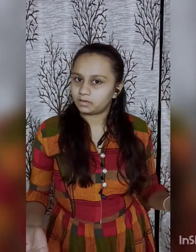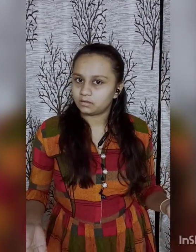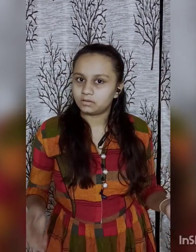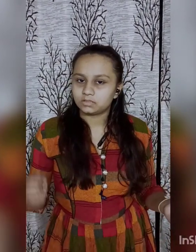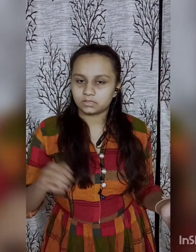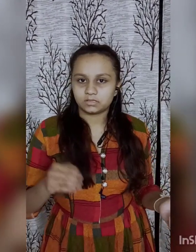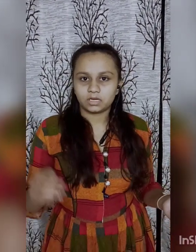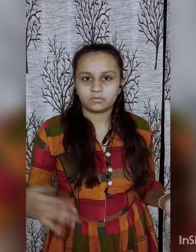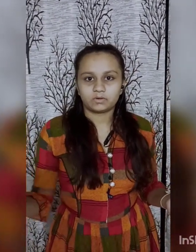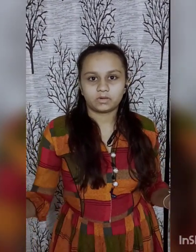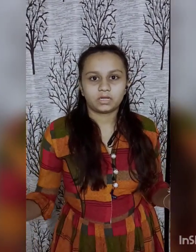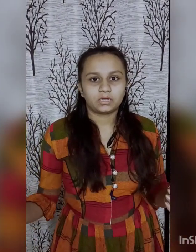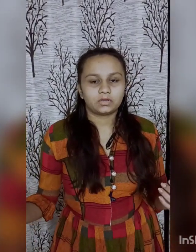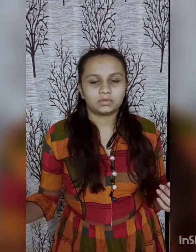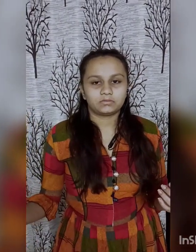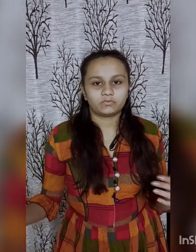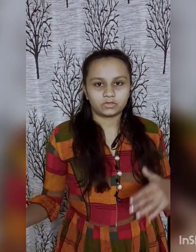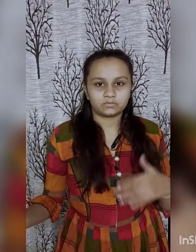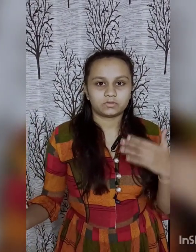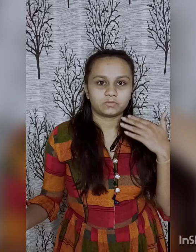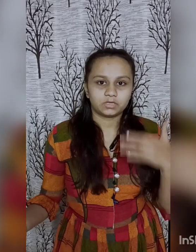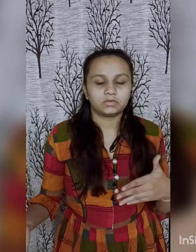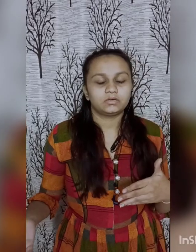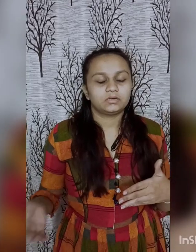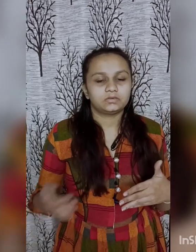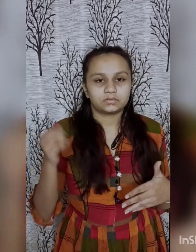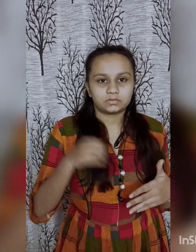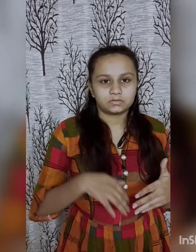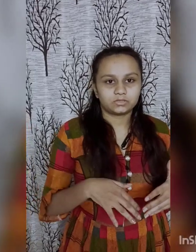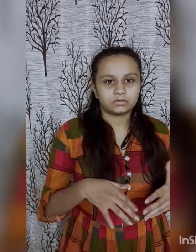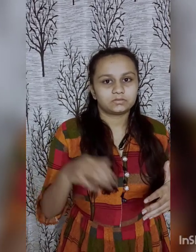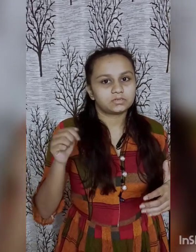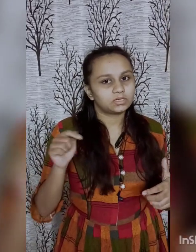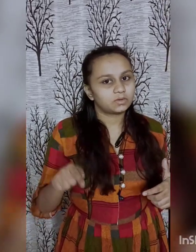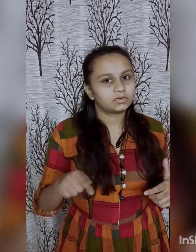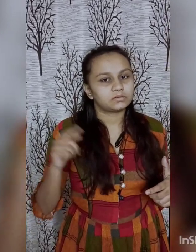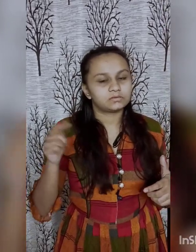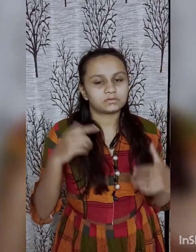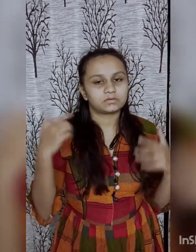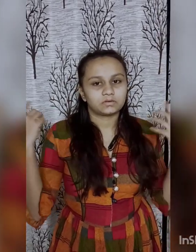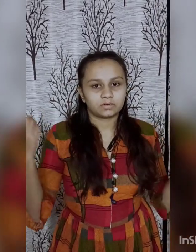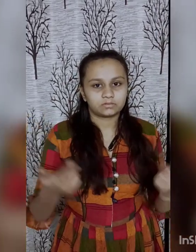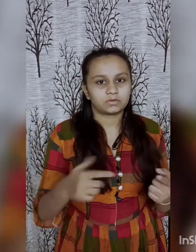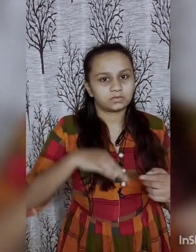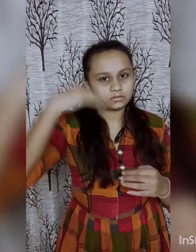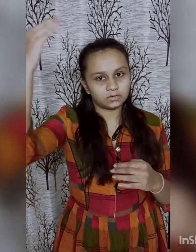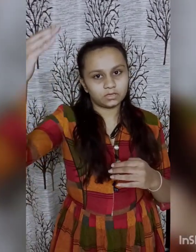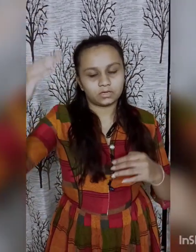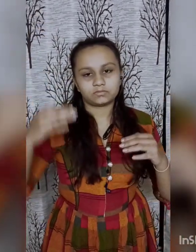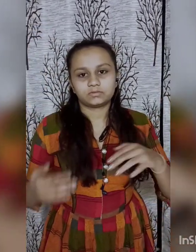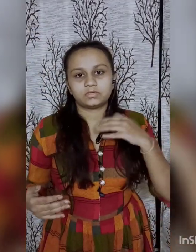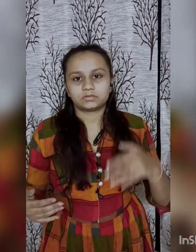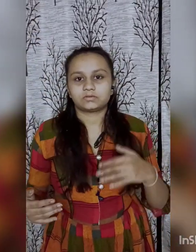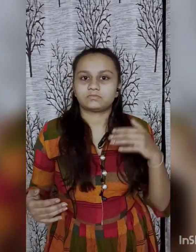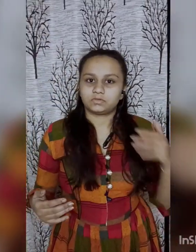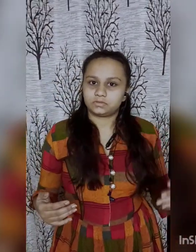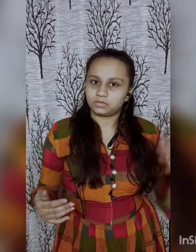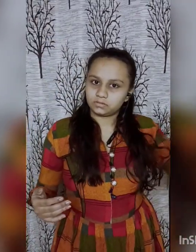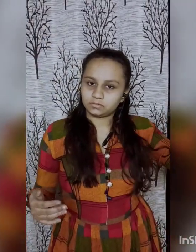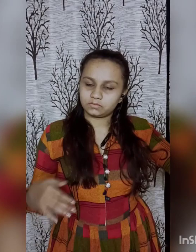the harmful for the economy. In such situation, the central bank will raise its bank rates. With the raising of bank rate, commercial banks